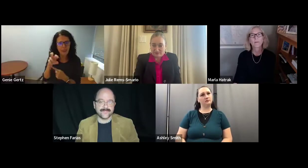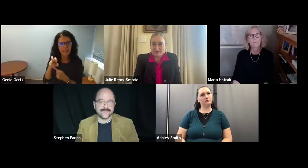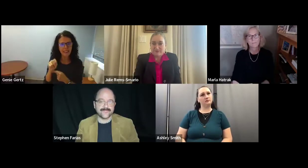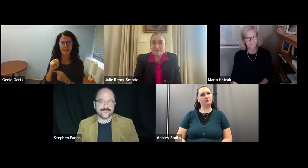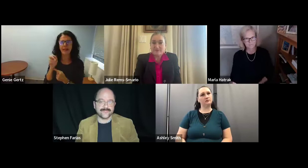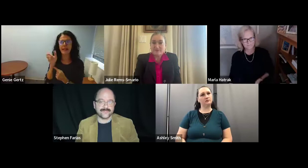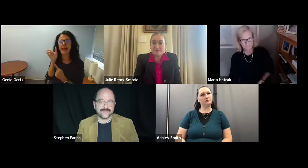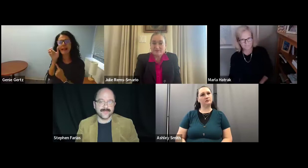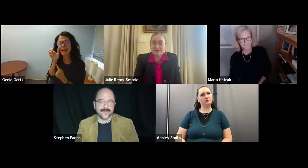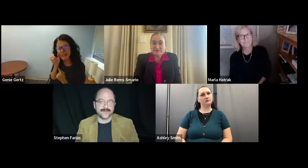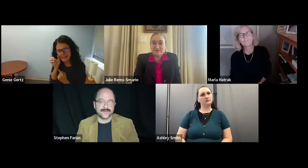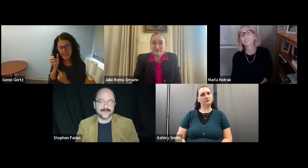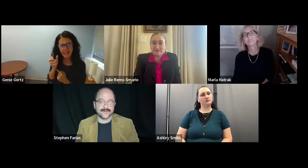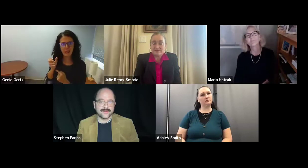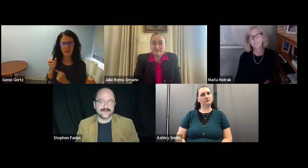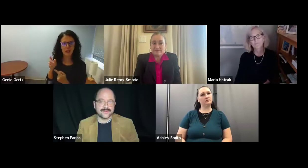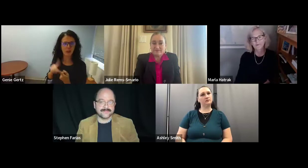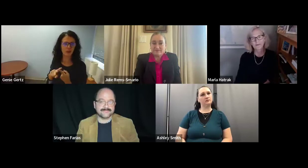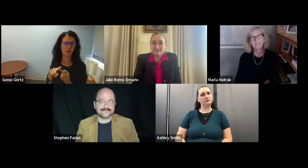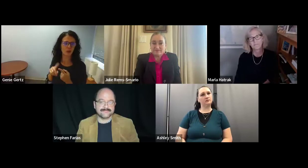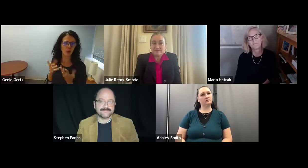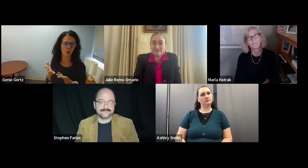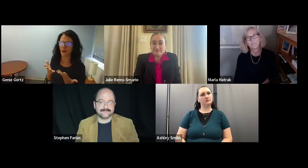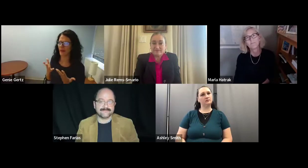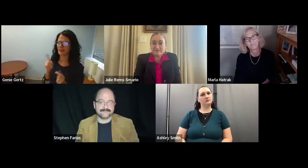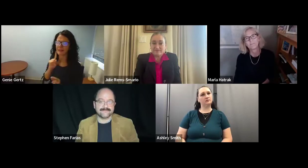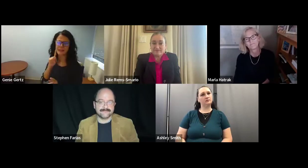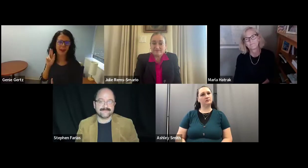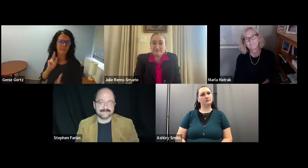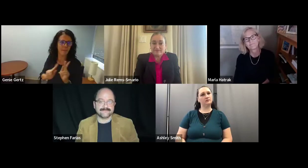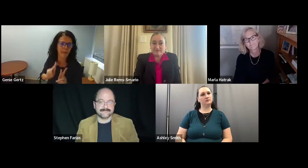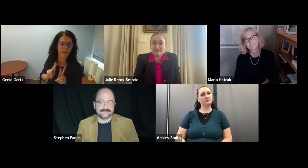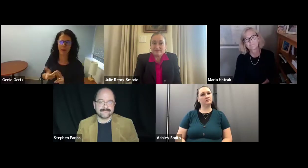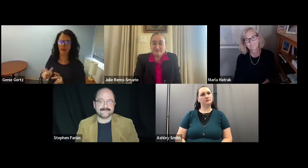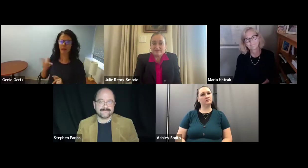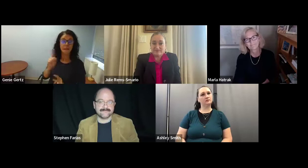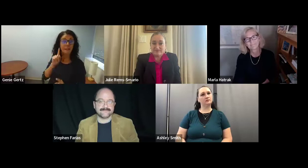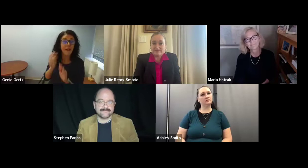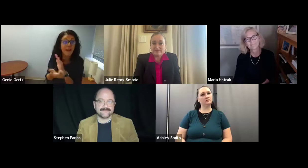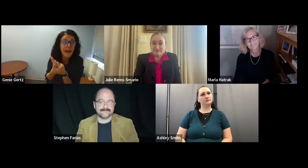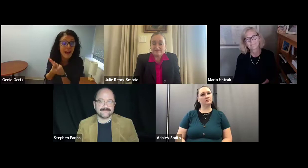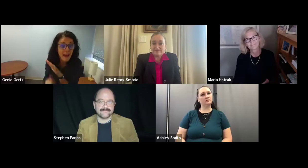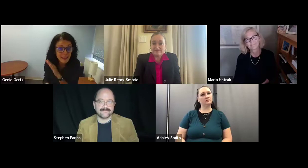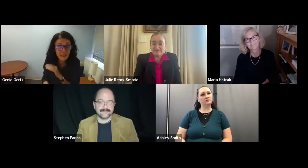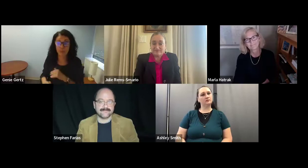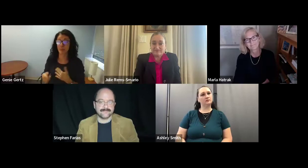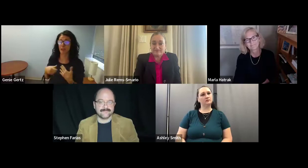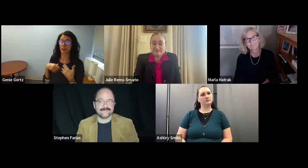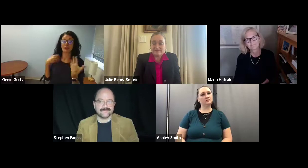by without even attending to what deaf people are saying and what